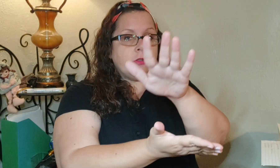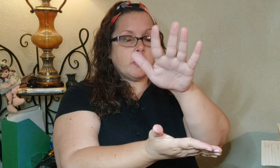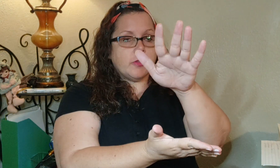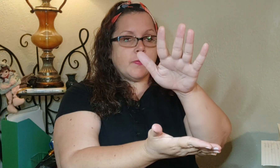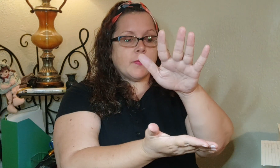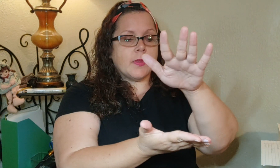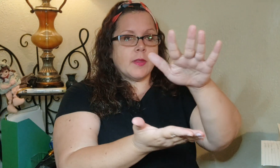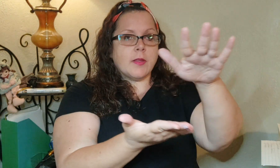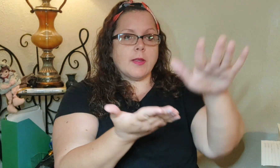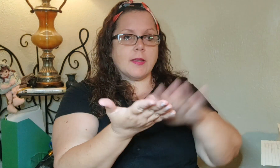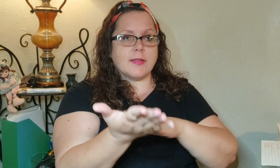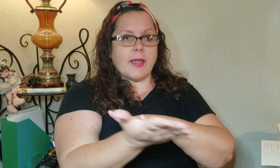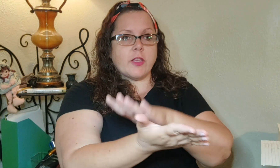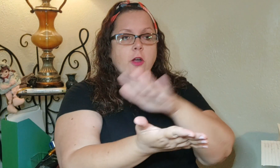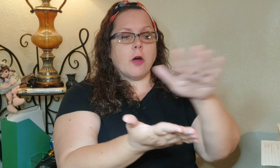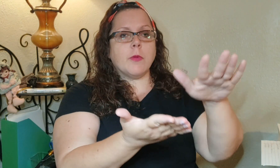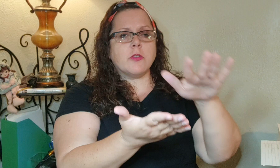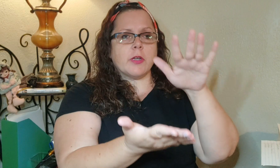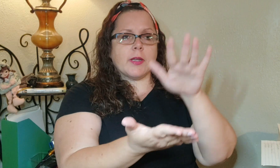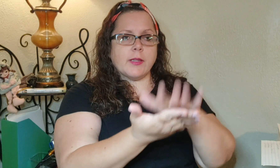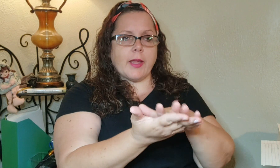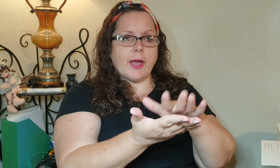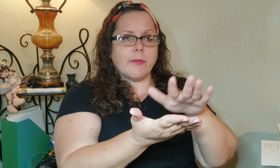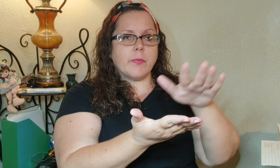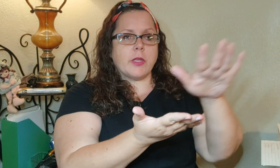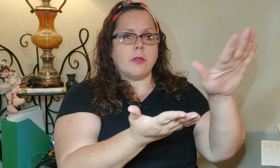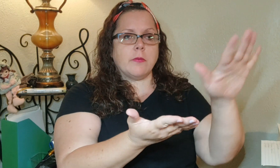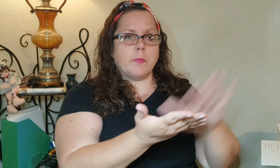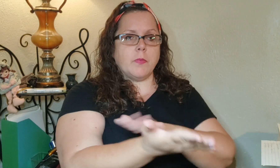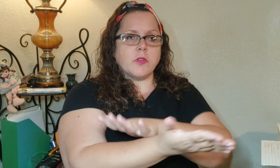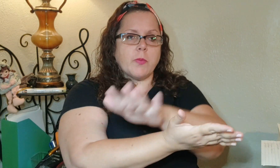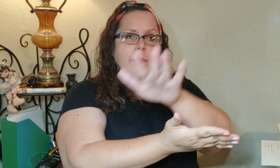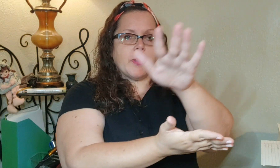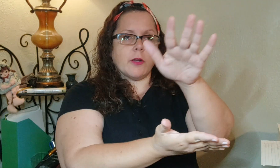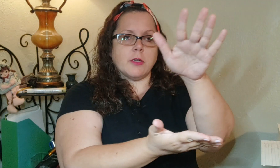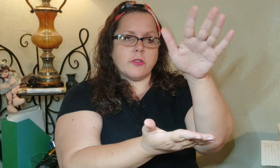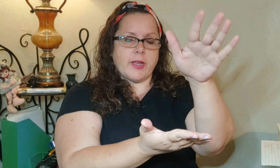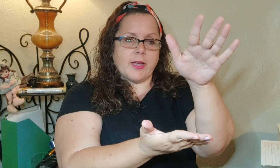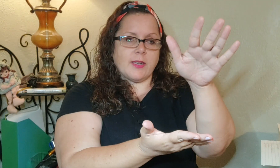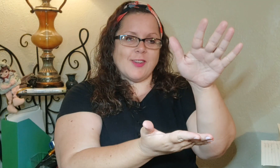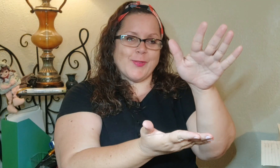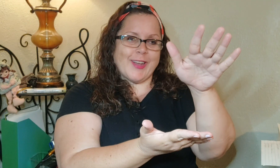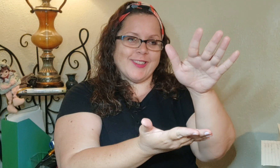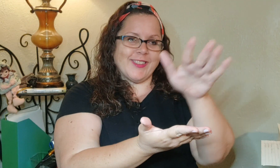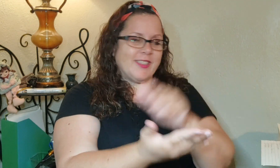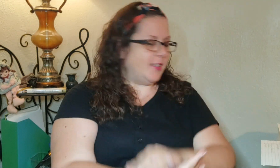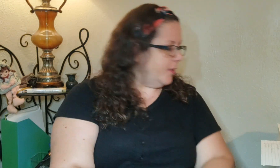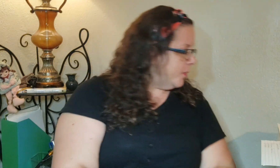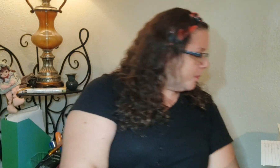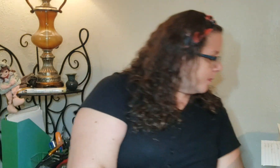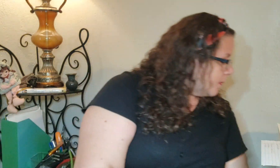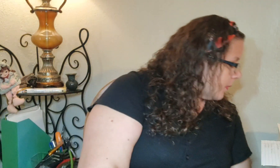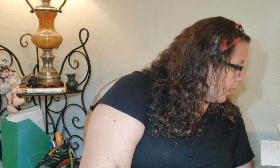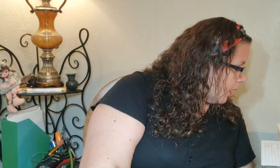College. It's like you're almost going to clap, but you swipe it across your hand and around.